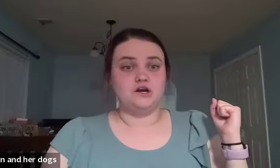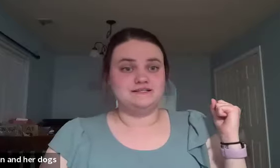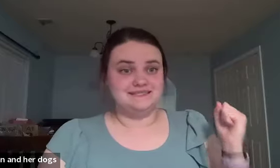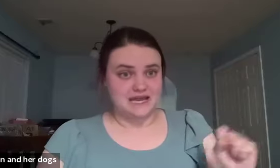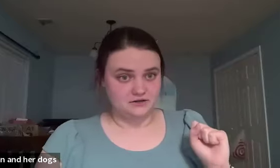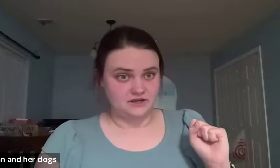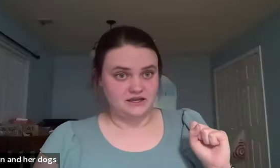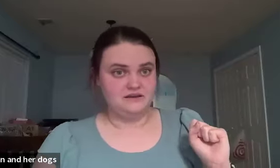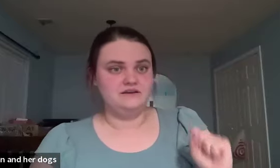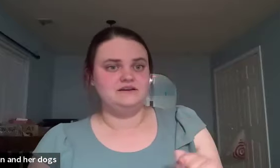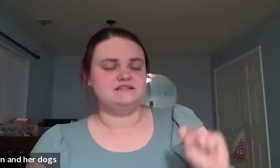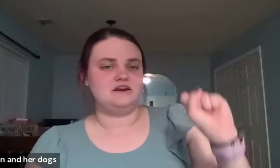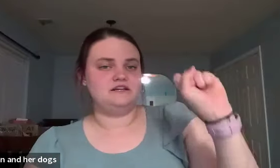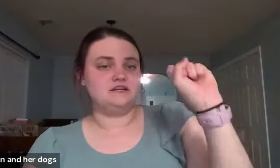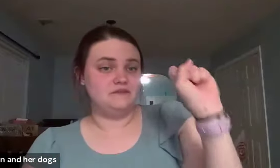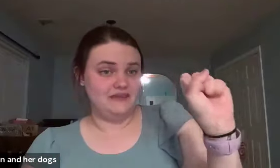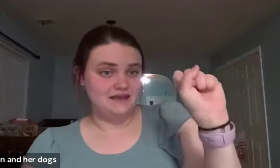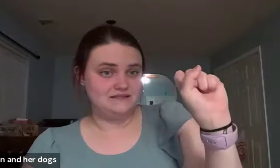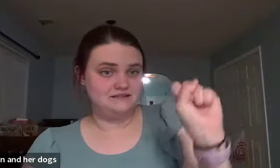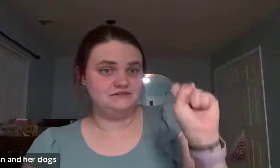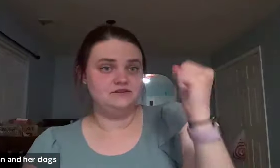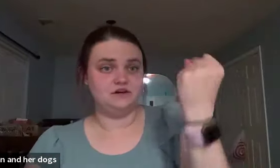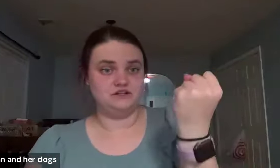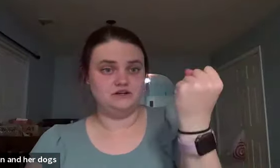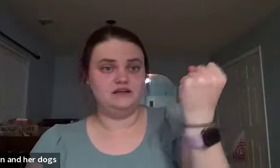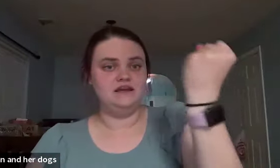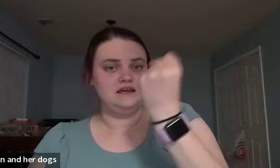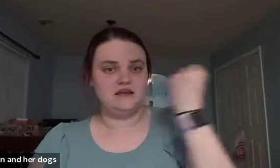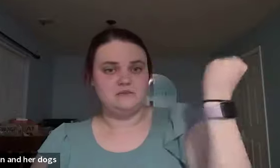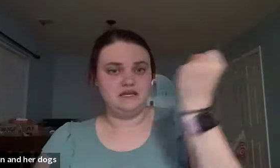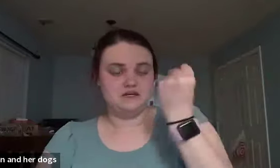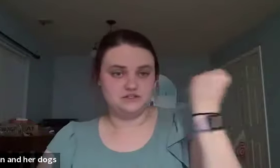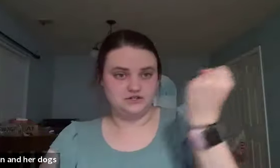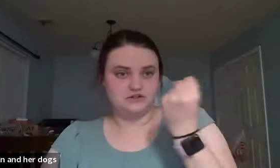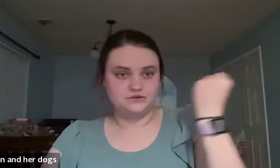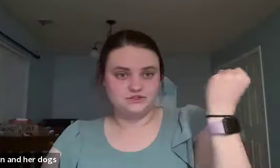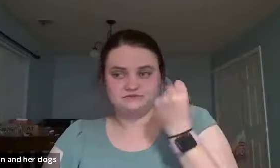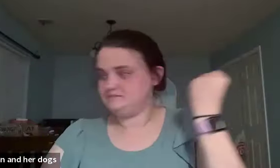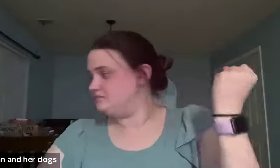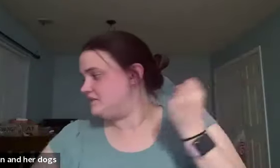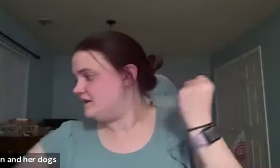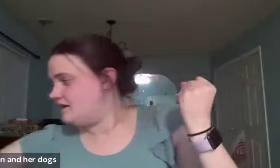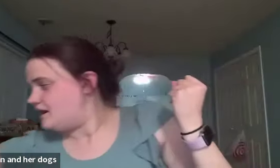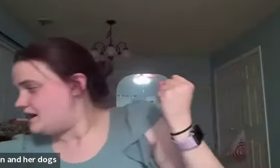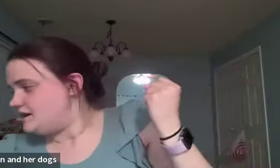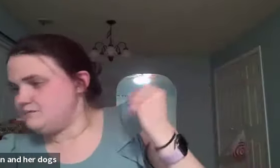our Saturday. Saturday is going to be the S. You're going to turn it and make a circular motion. I am